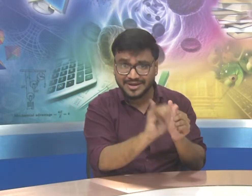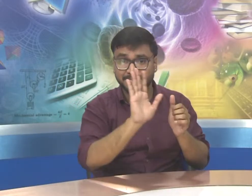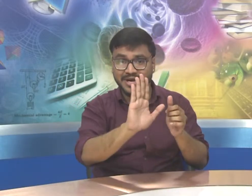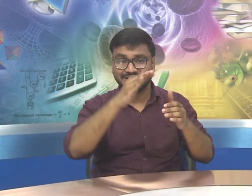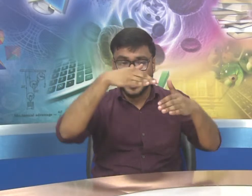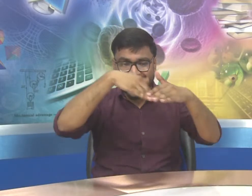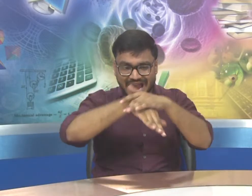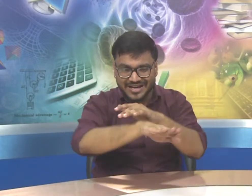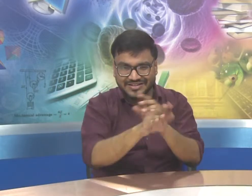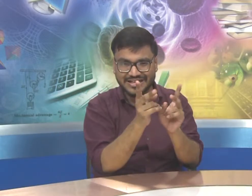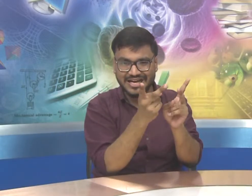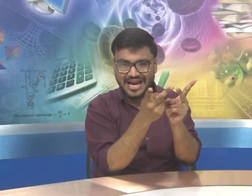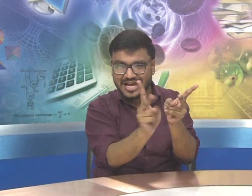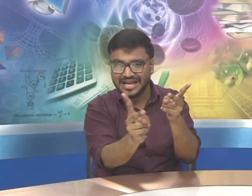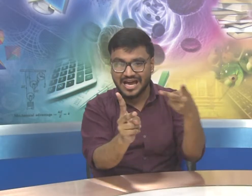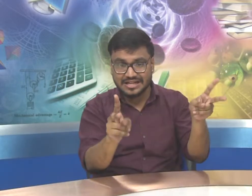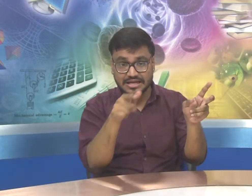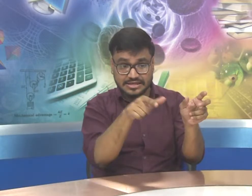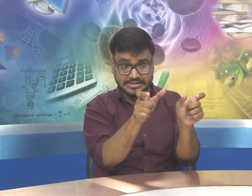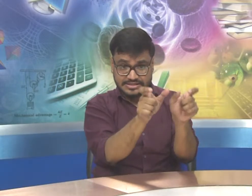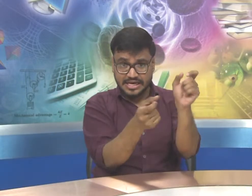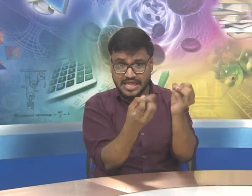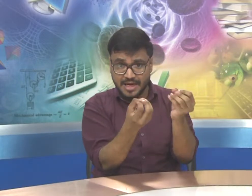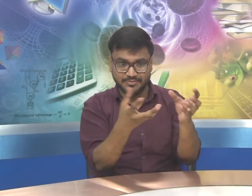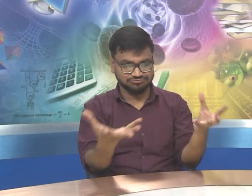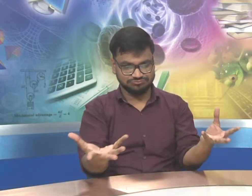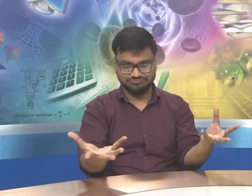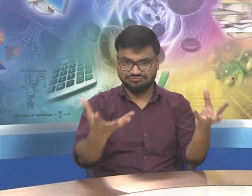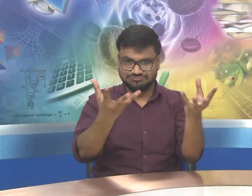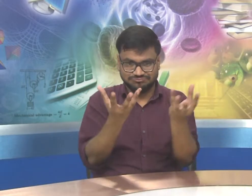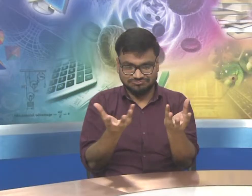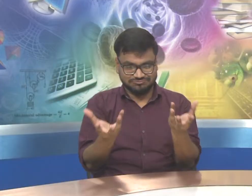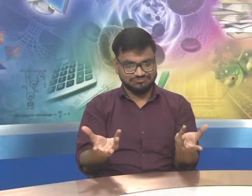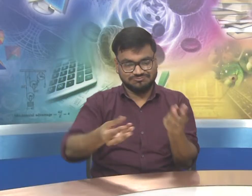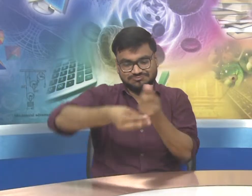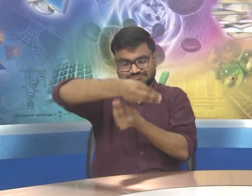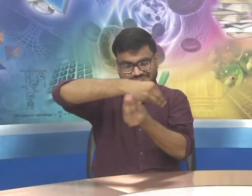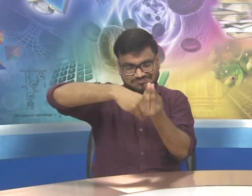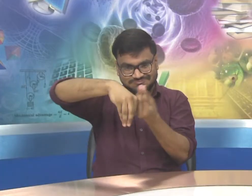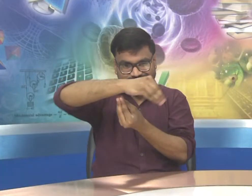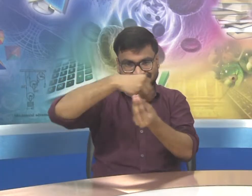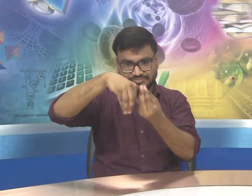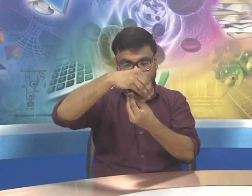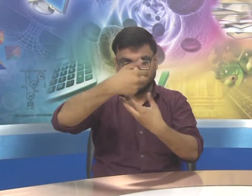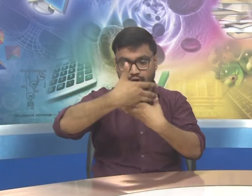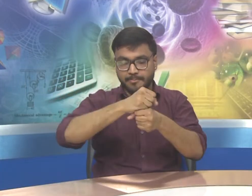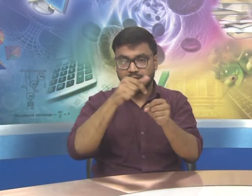same elements in the same fixed ratio by mass.